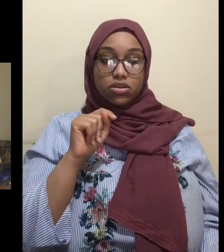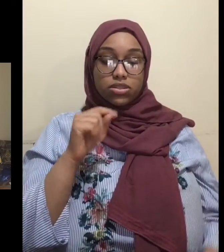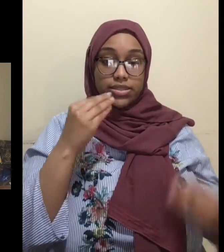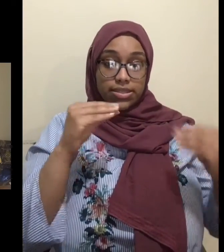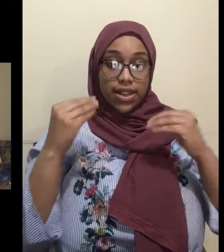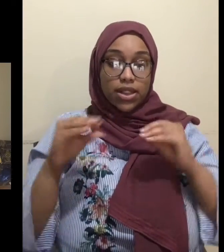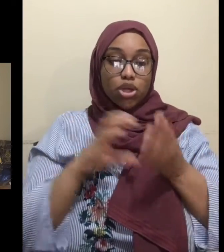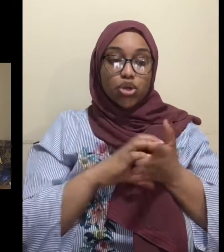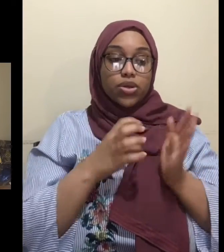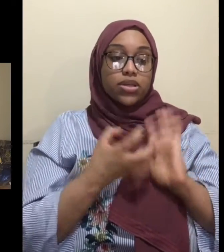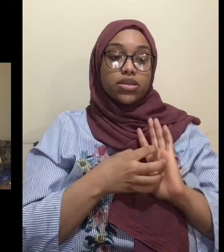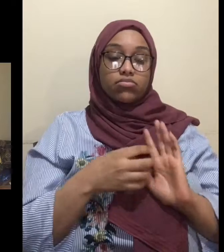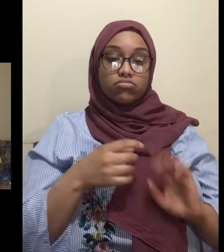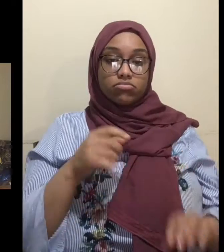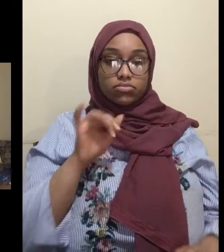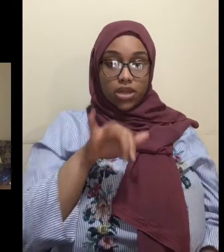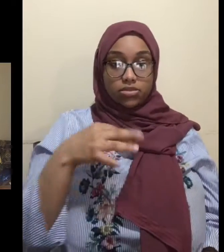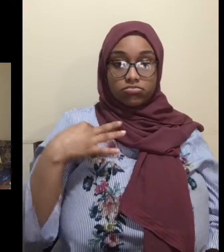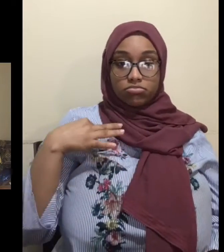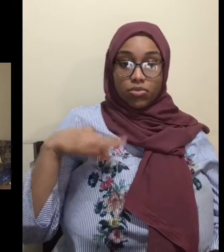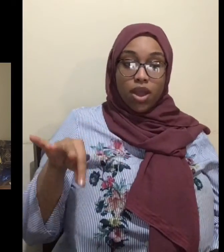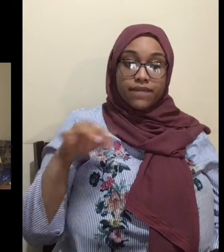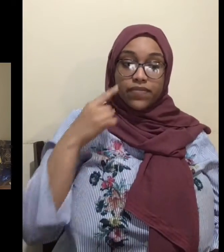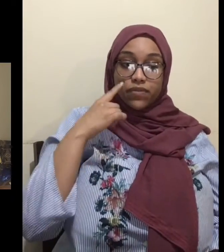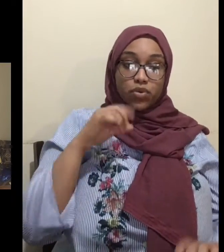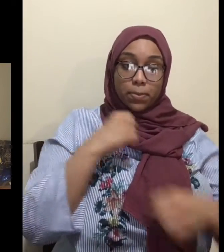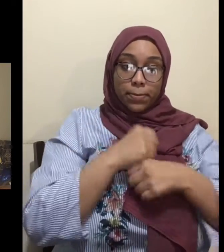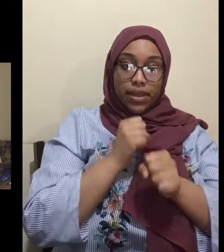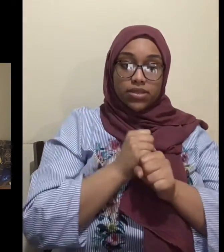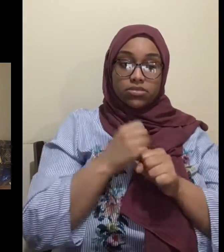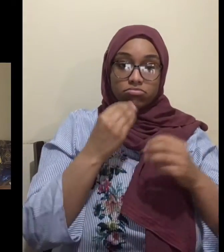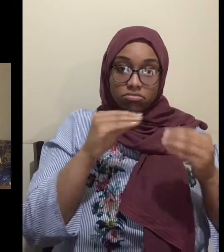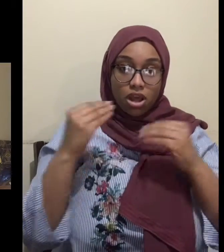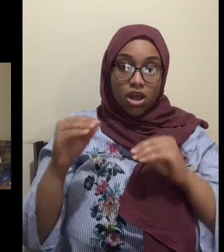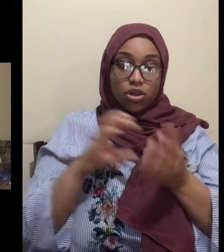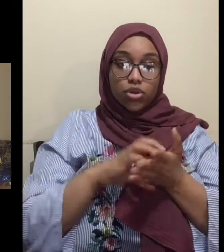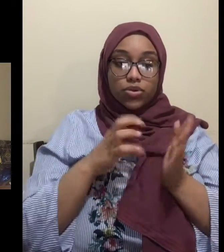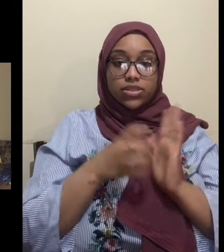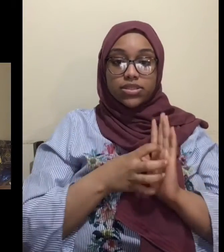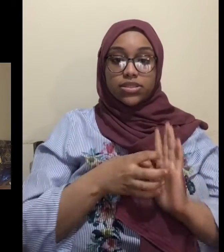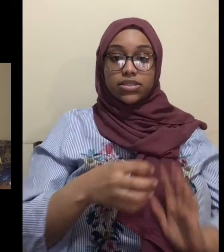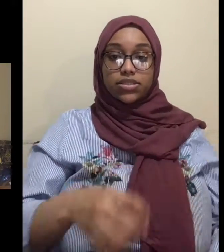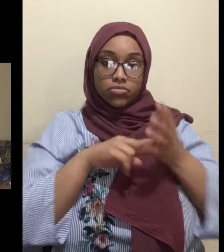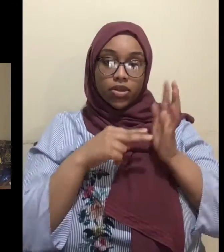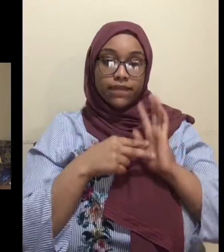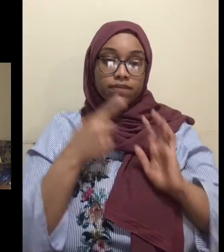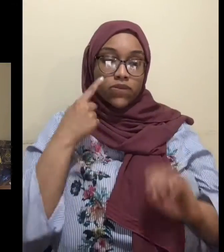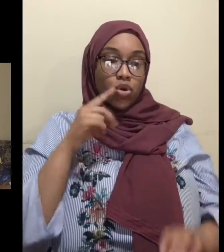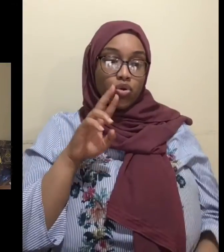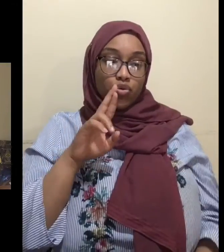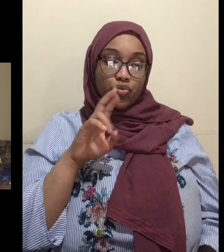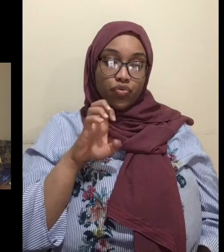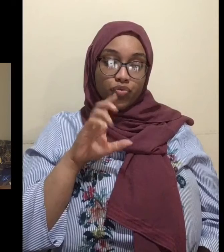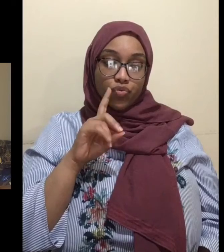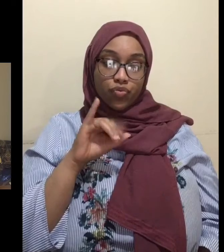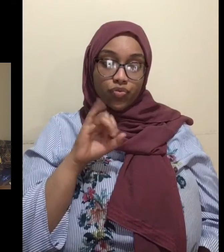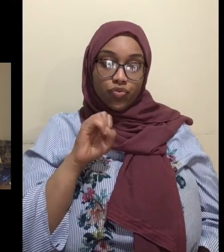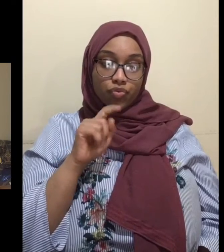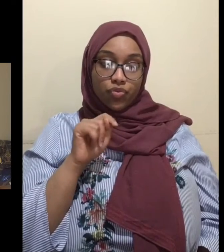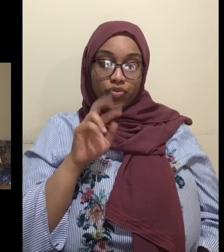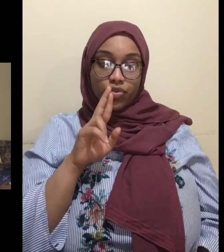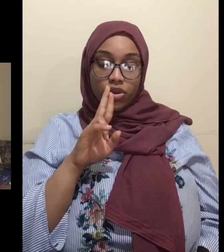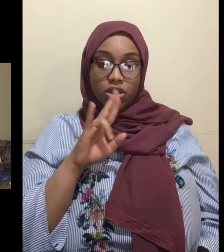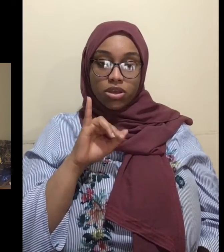Scouts selling cookies. The profits made of the sale of the cookies are redistributed into